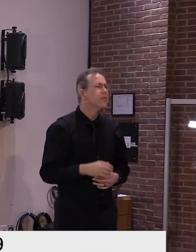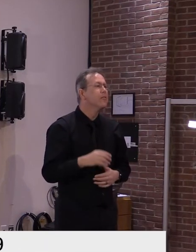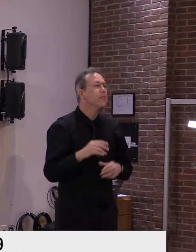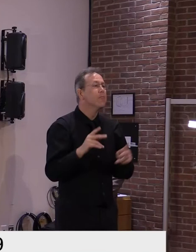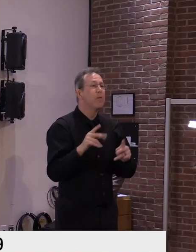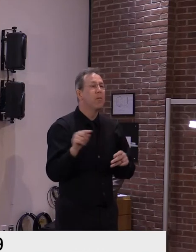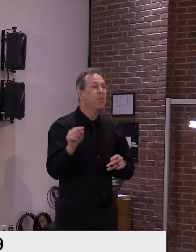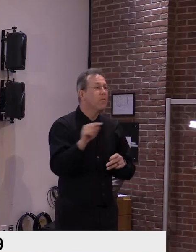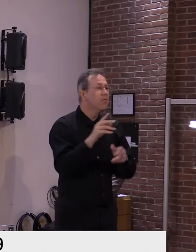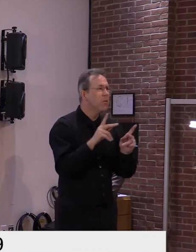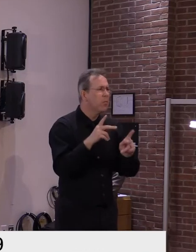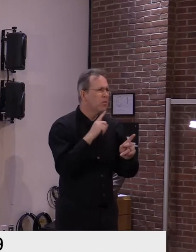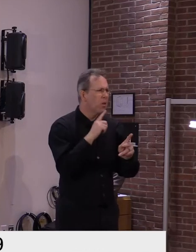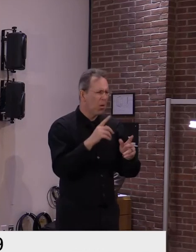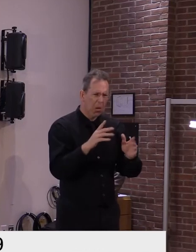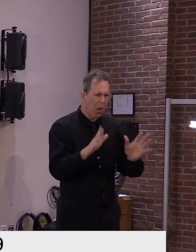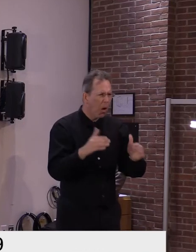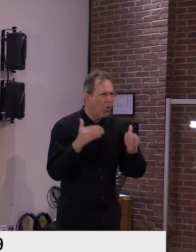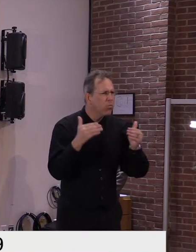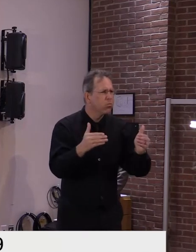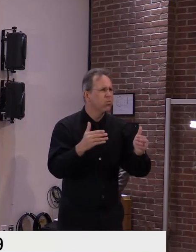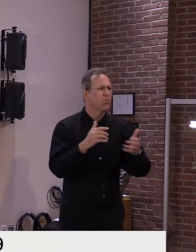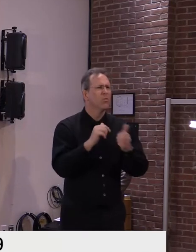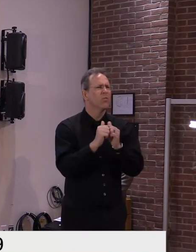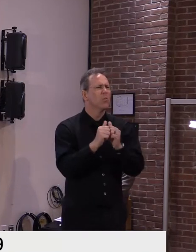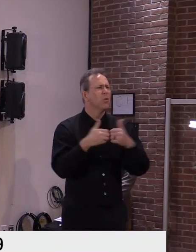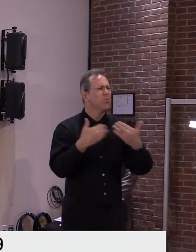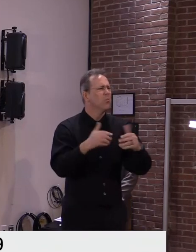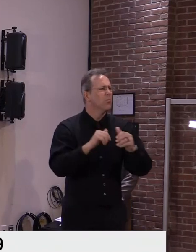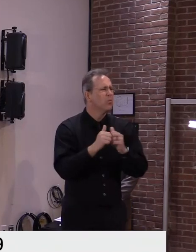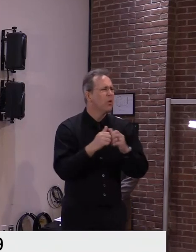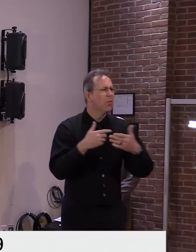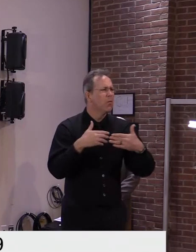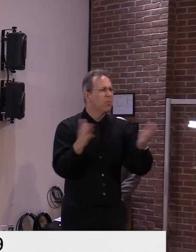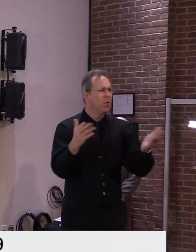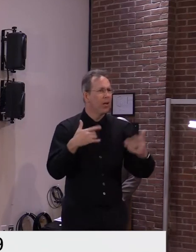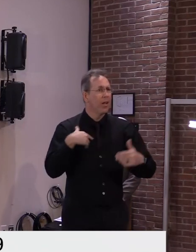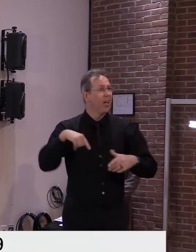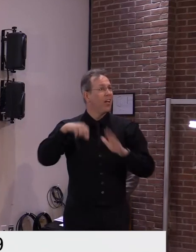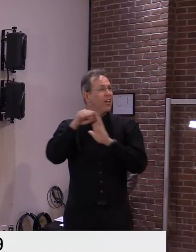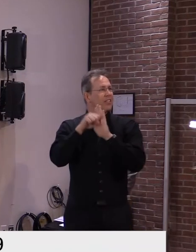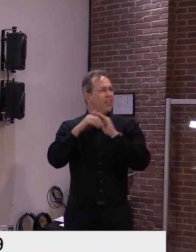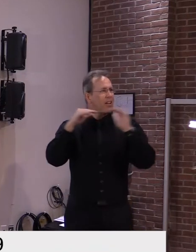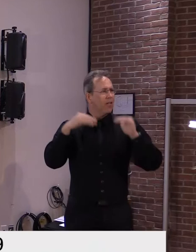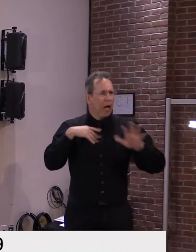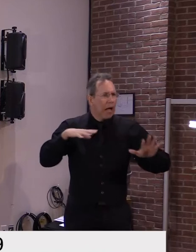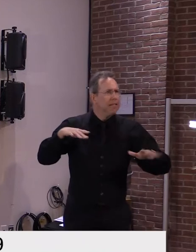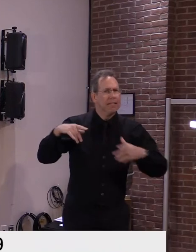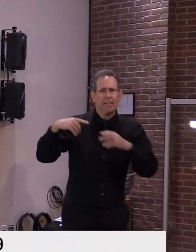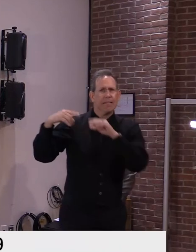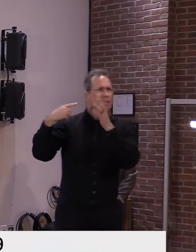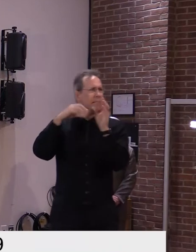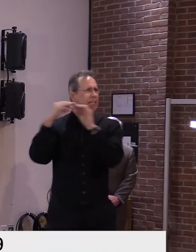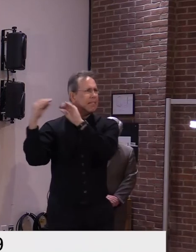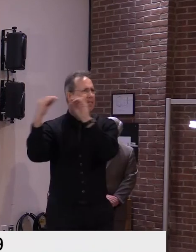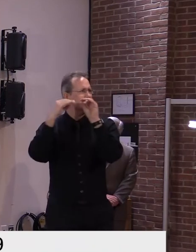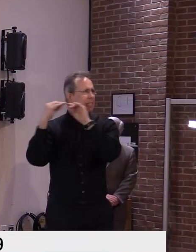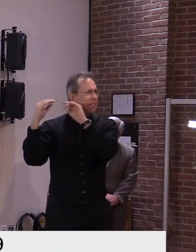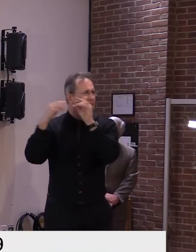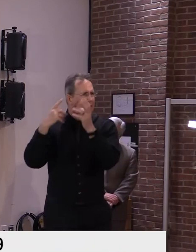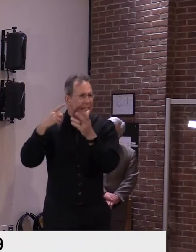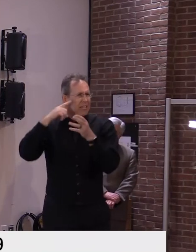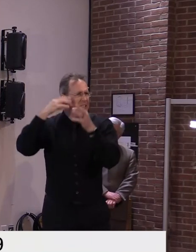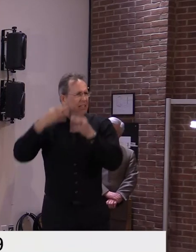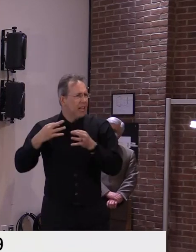season begin. But we had to go through a great deal of deliberation regarding that. And just like we now have people